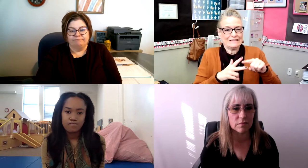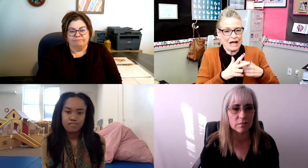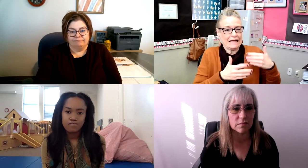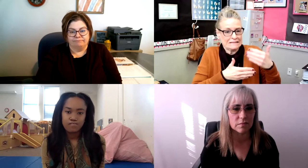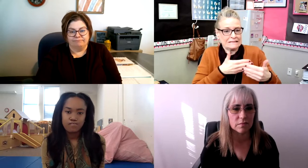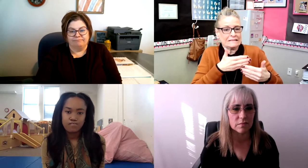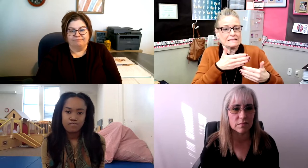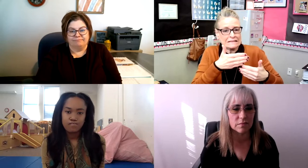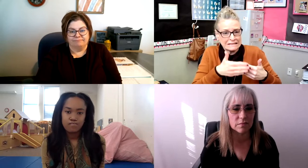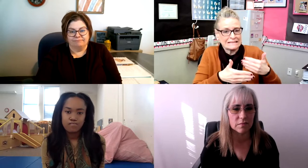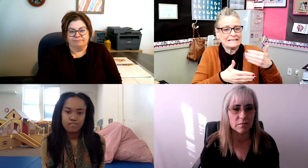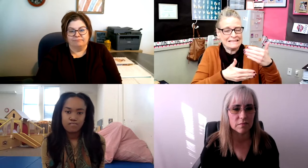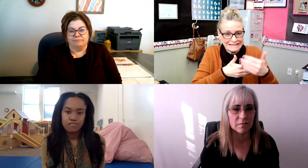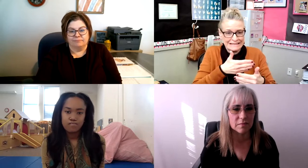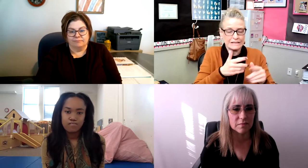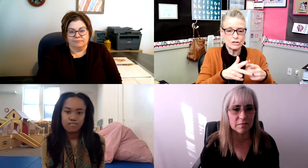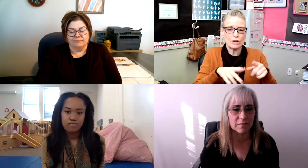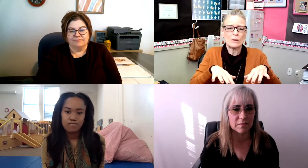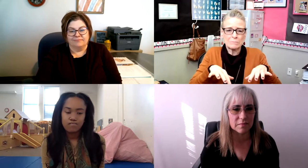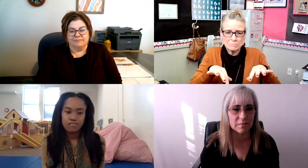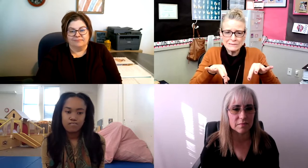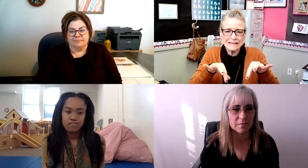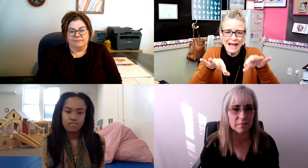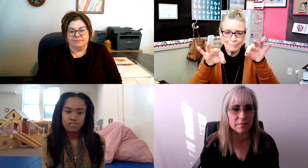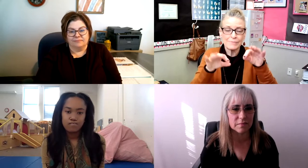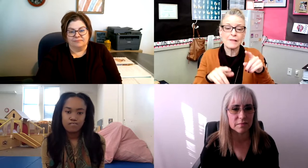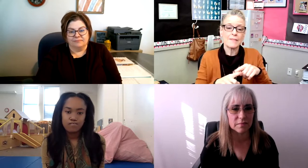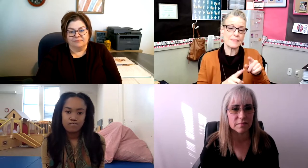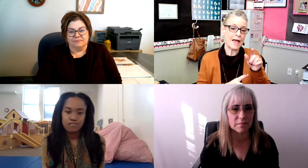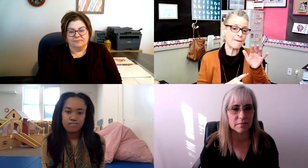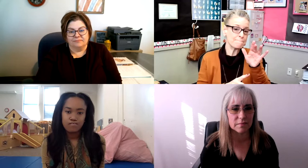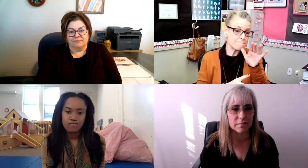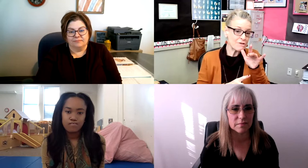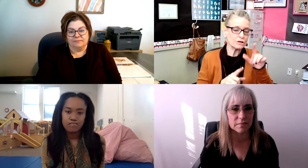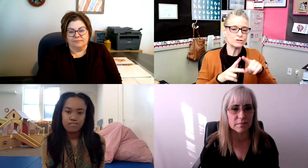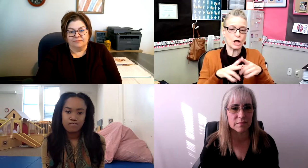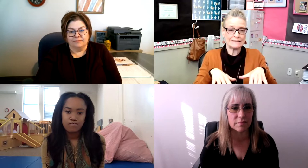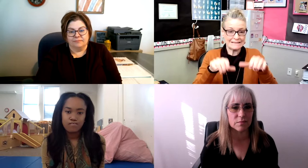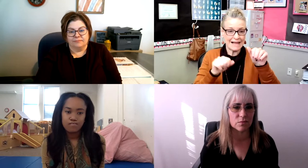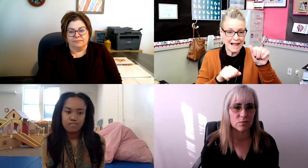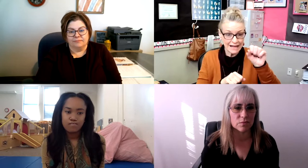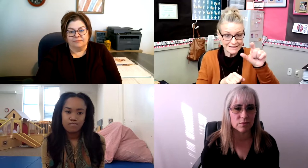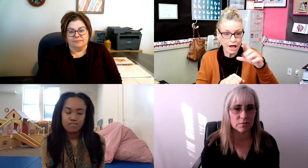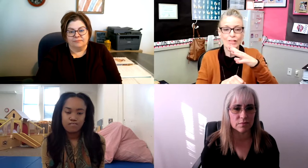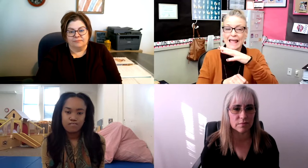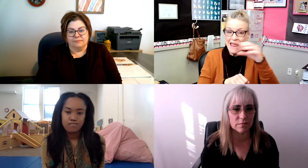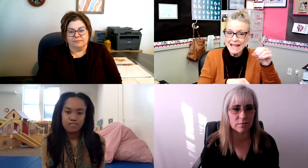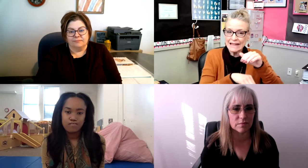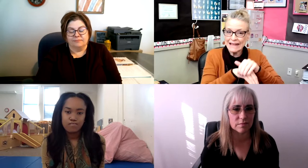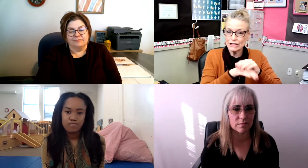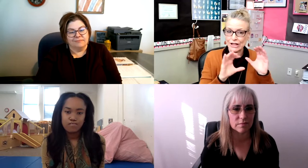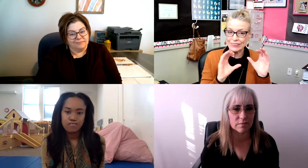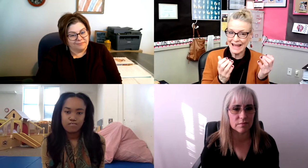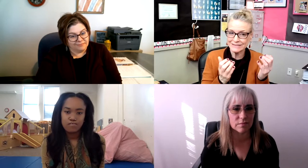communicate with them. So we had a little bit of a rough start, but then we started to pick it up. And mom started